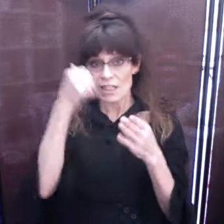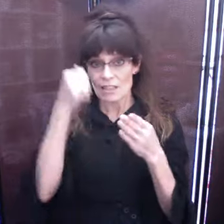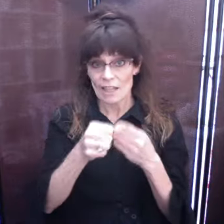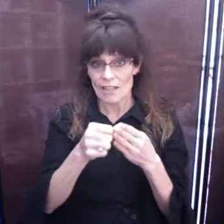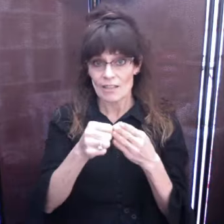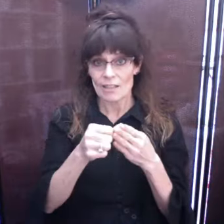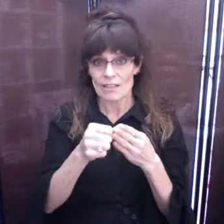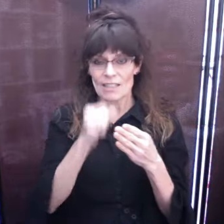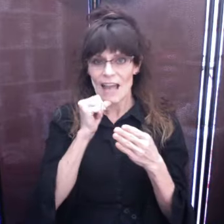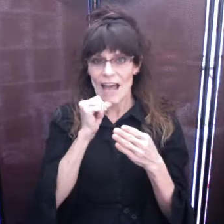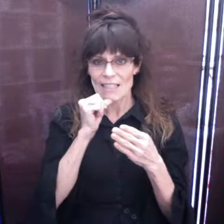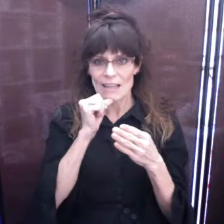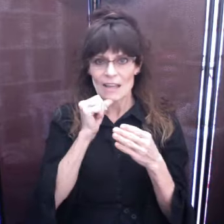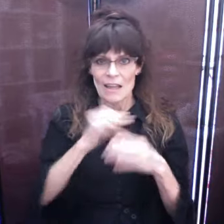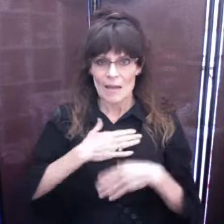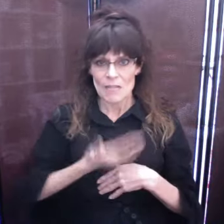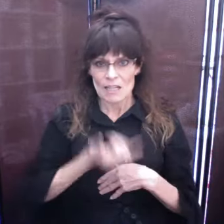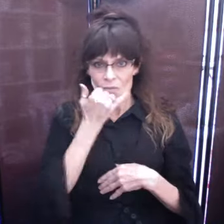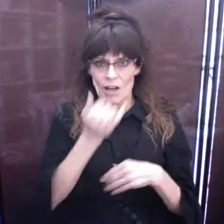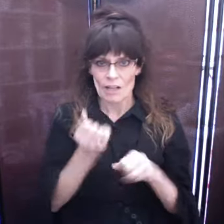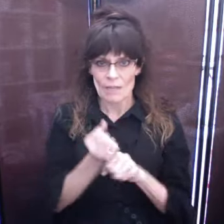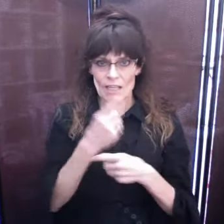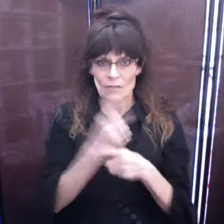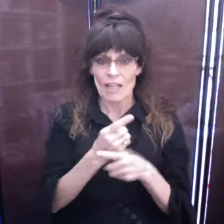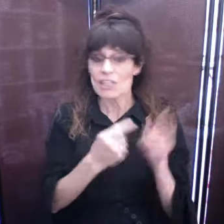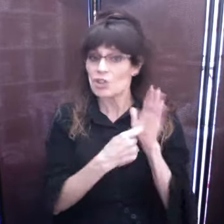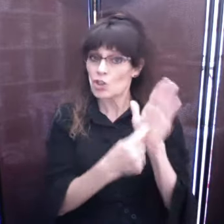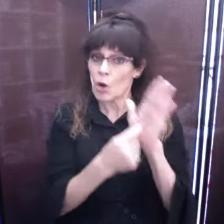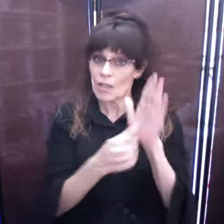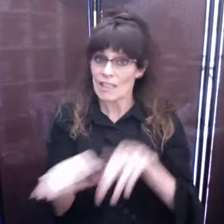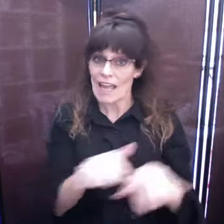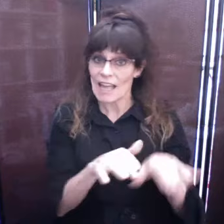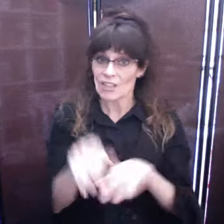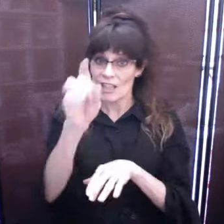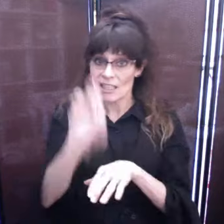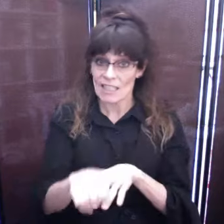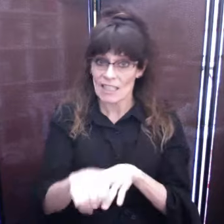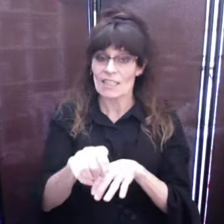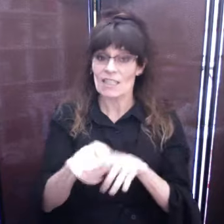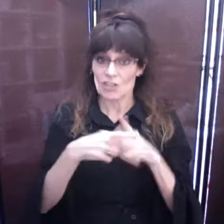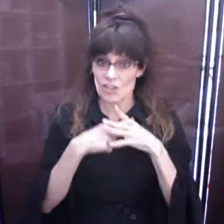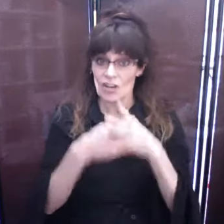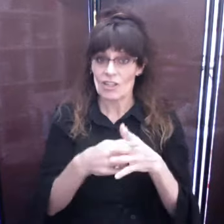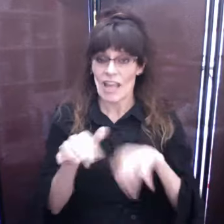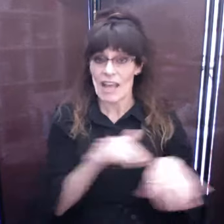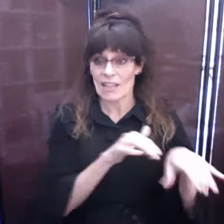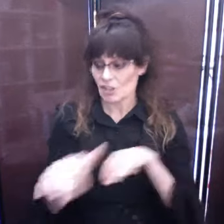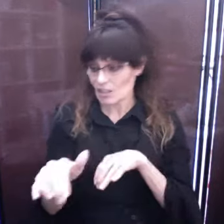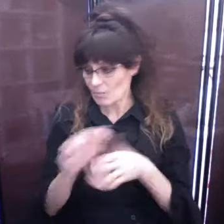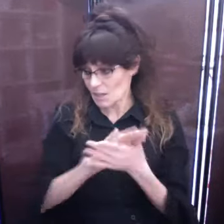amends. Reading a letter is indicating the actions to make the amends complete, right? And so I don't know that I'll